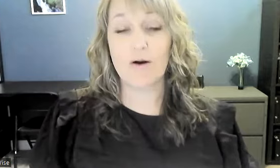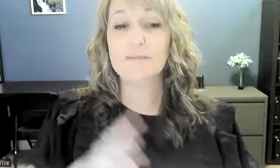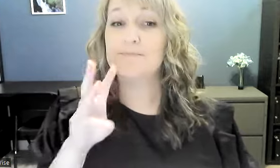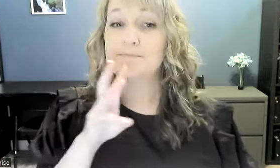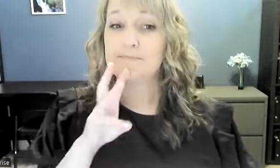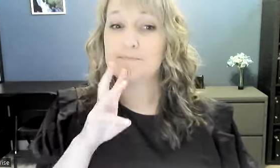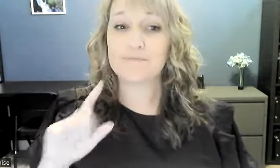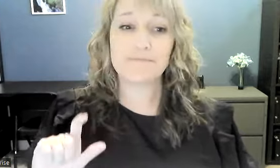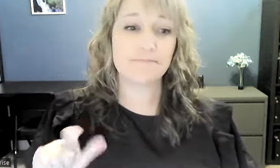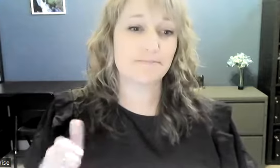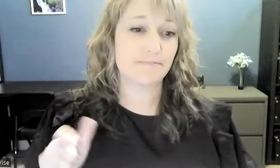or